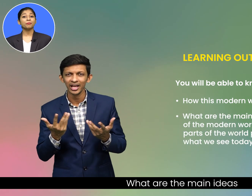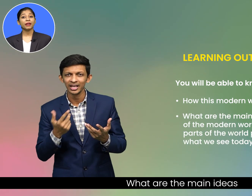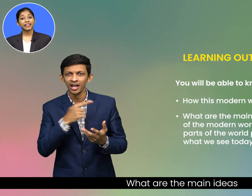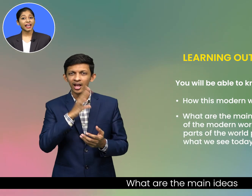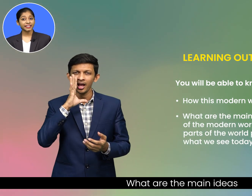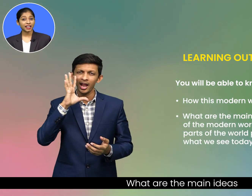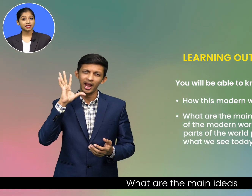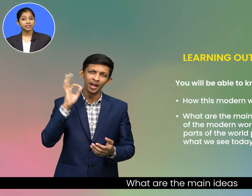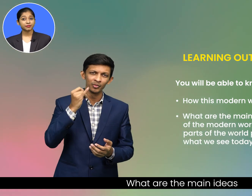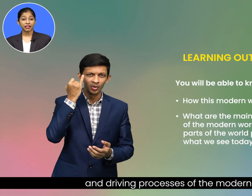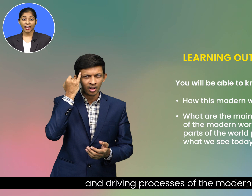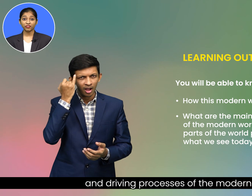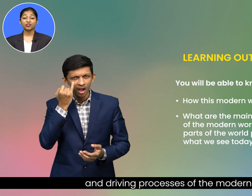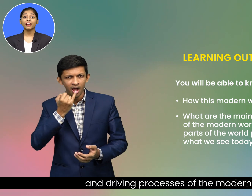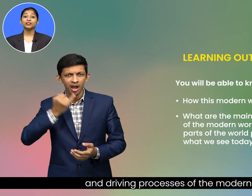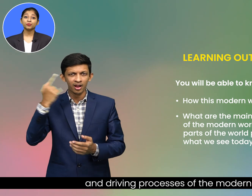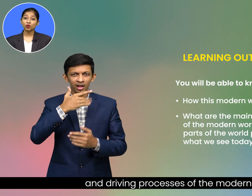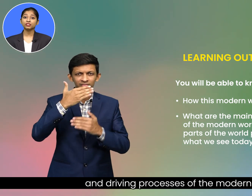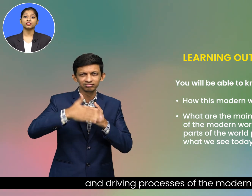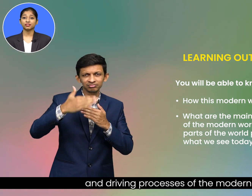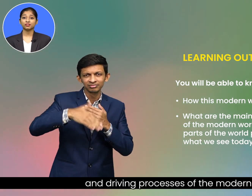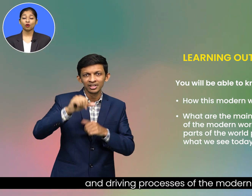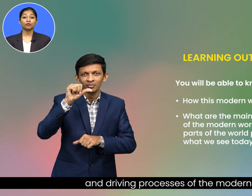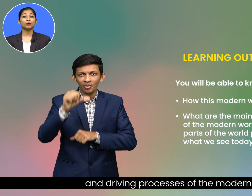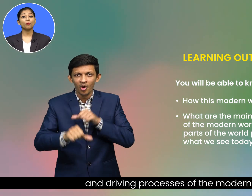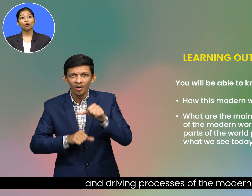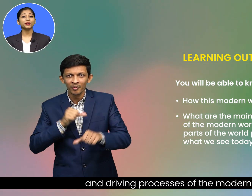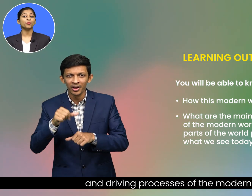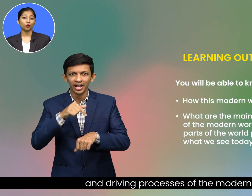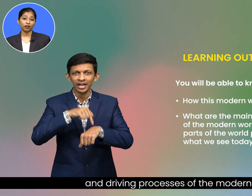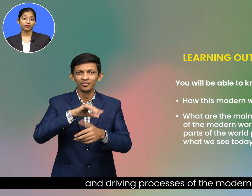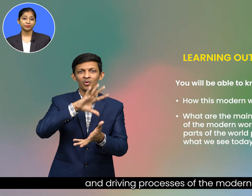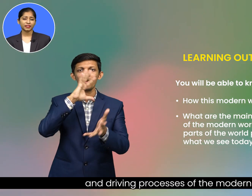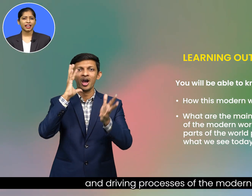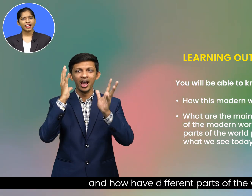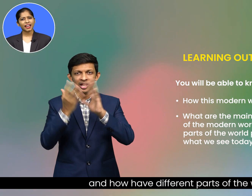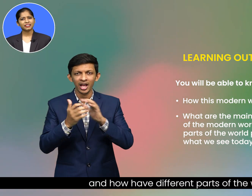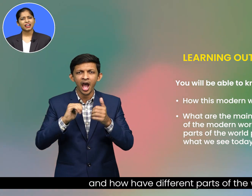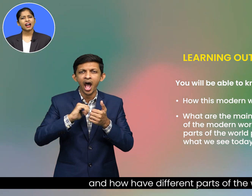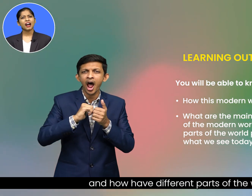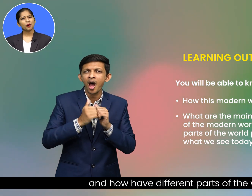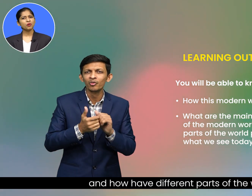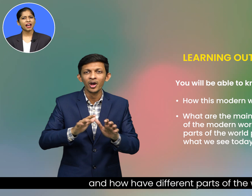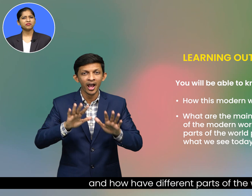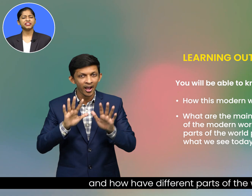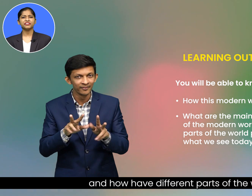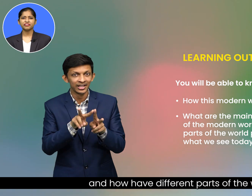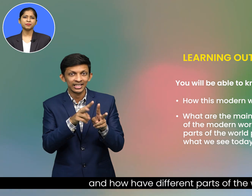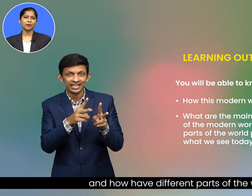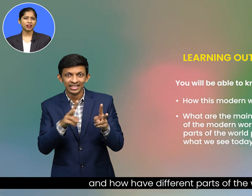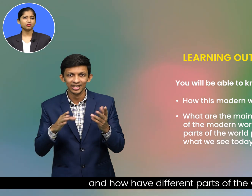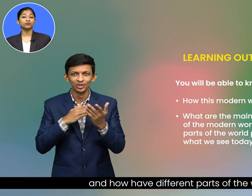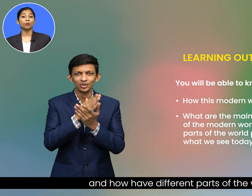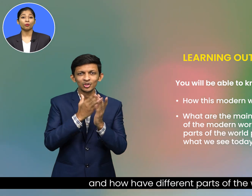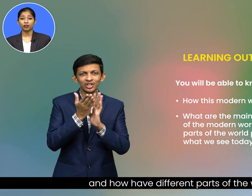what are the main ideas and driving processes of the modern world, and how have